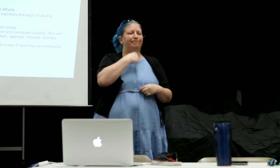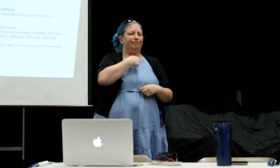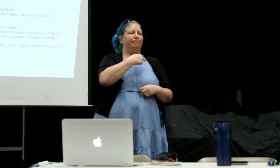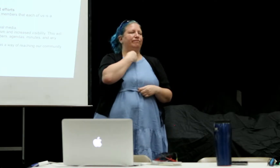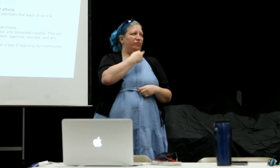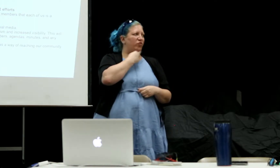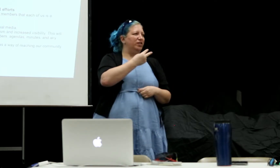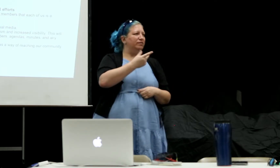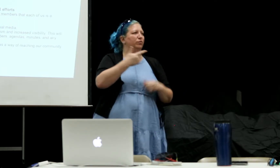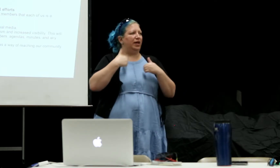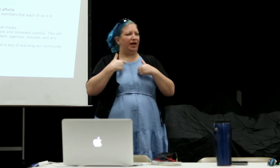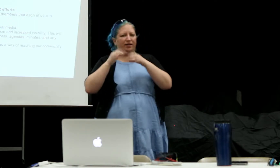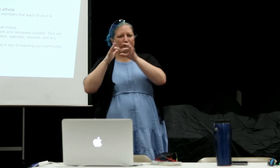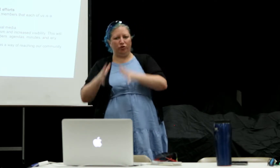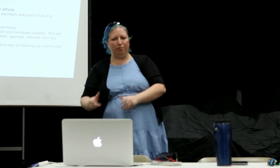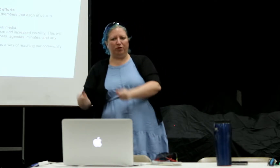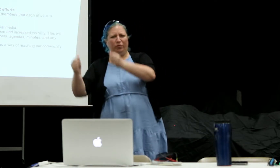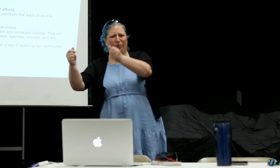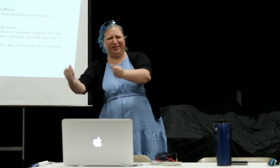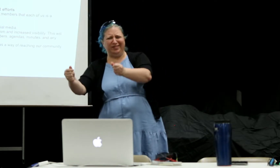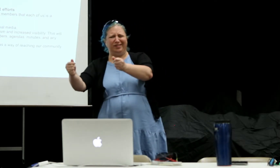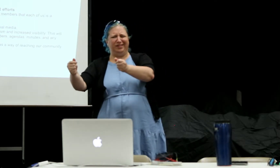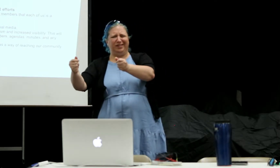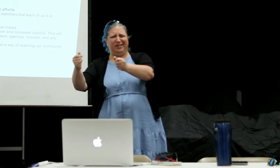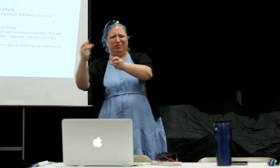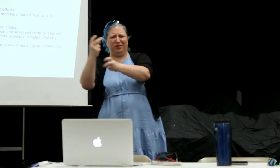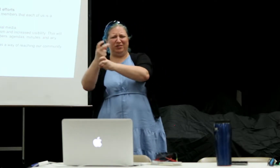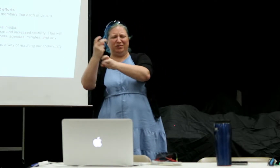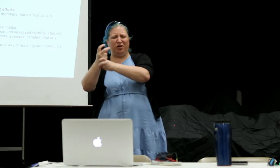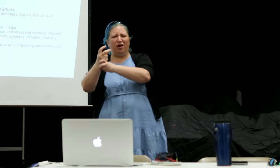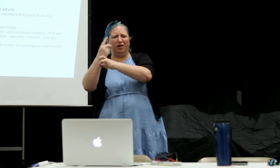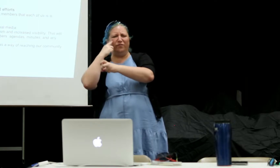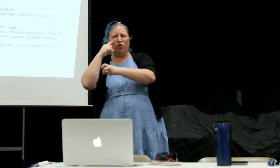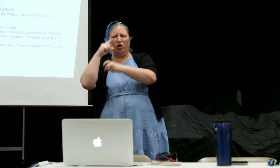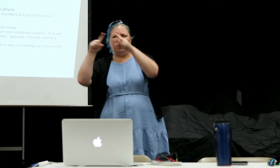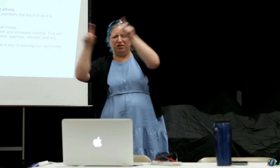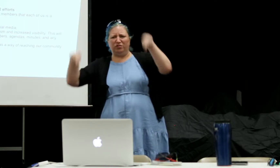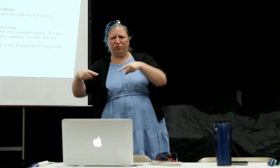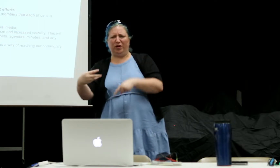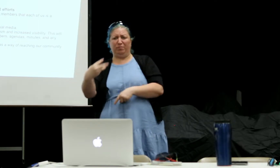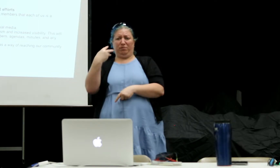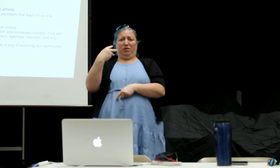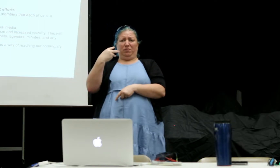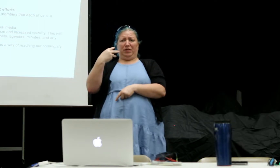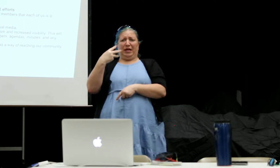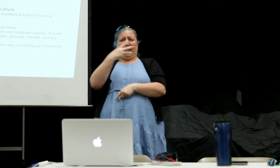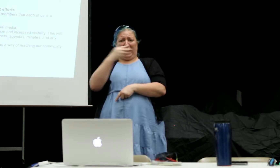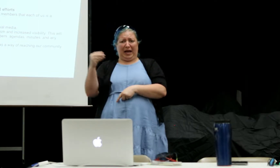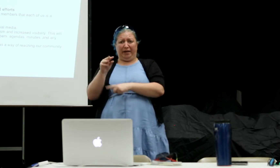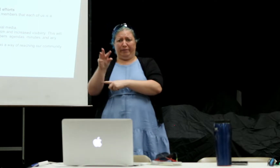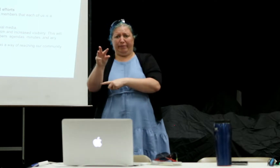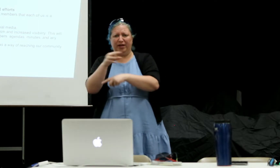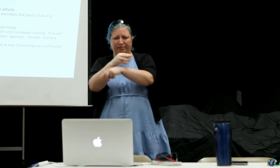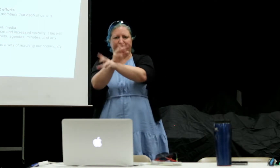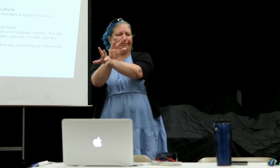that, you know, it's really difficult to navigate the dynamic with working with the